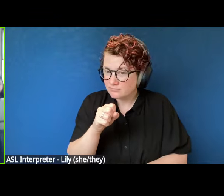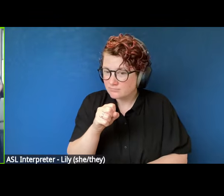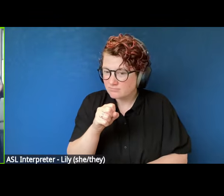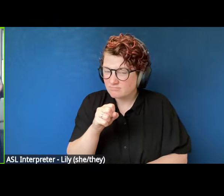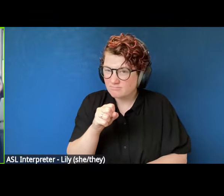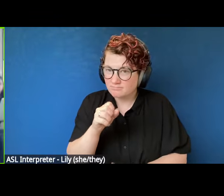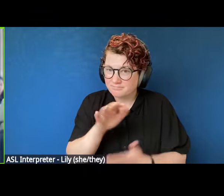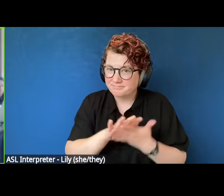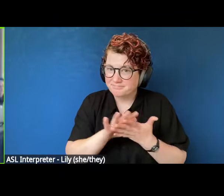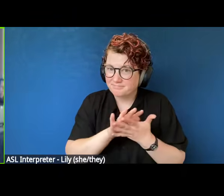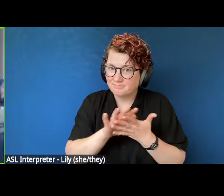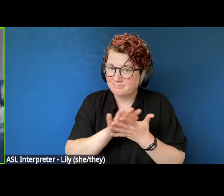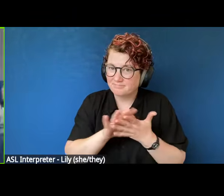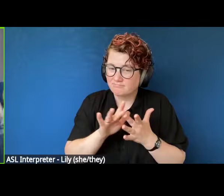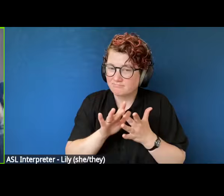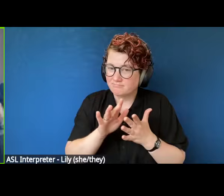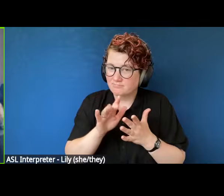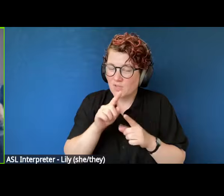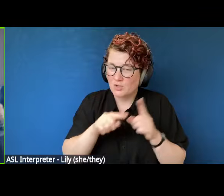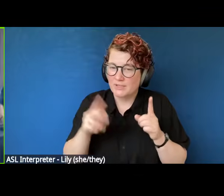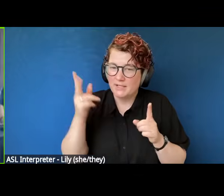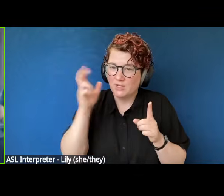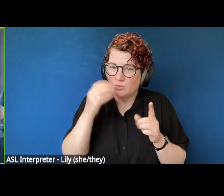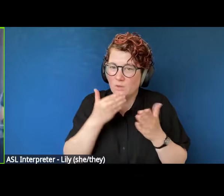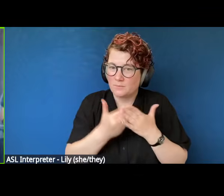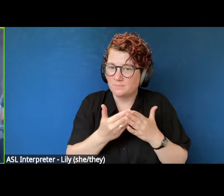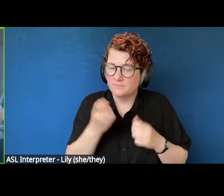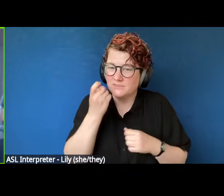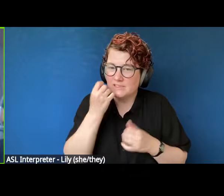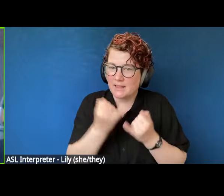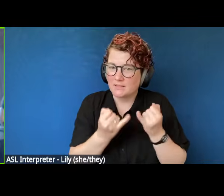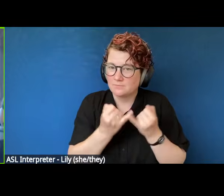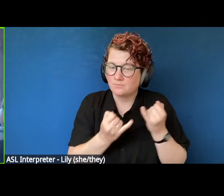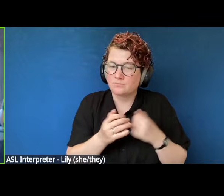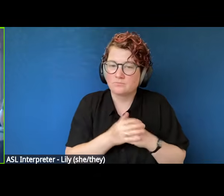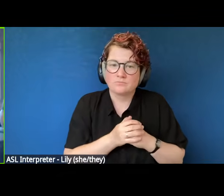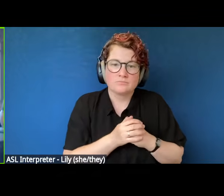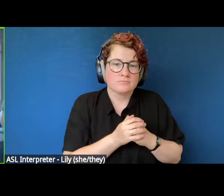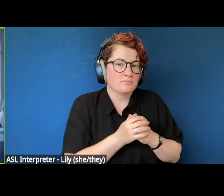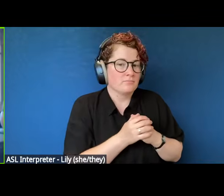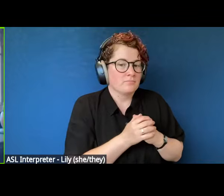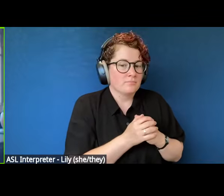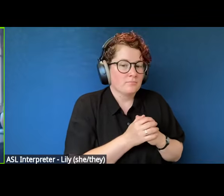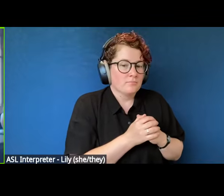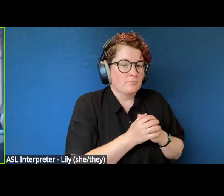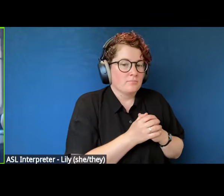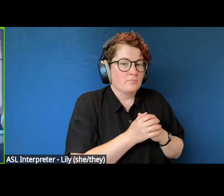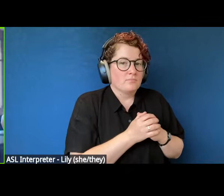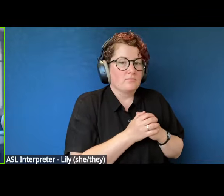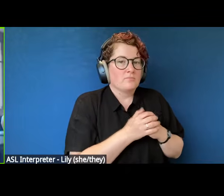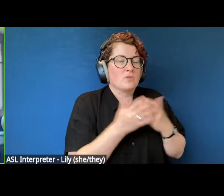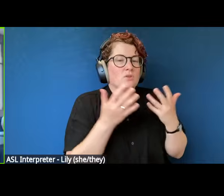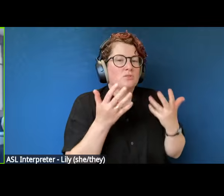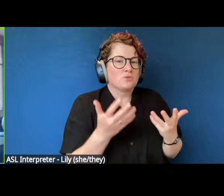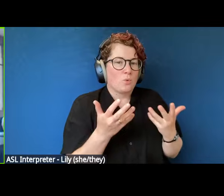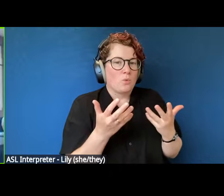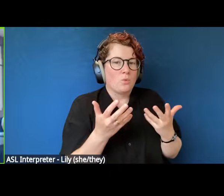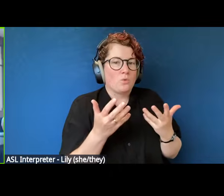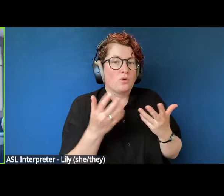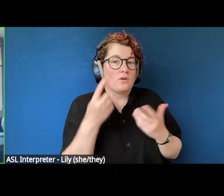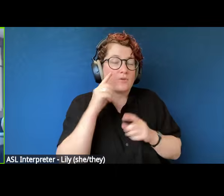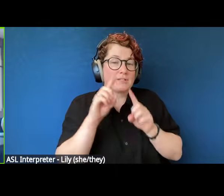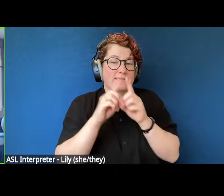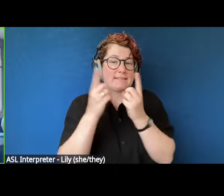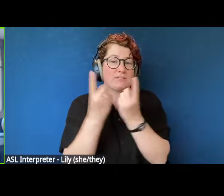district level approach for like our K-3 early learning?